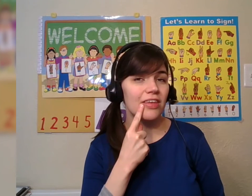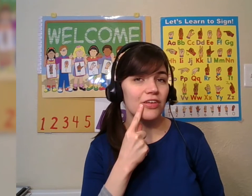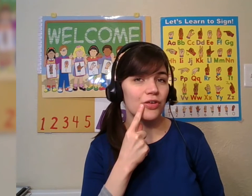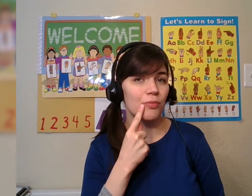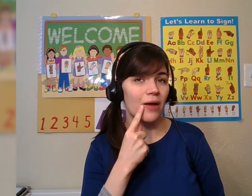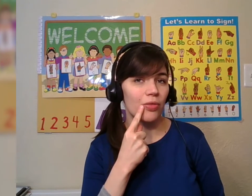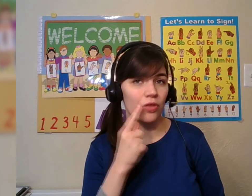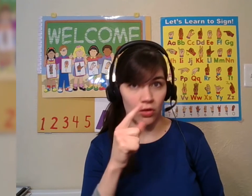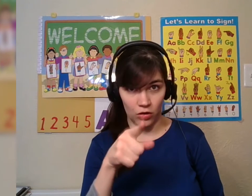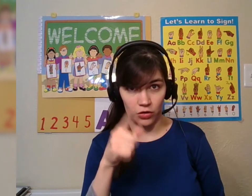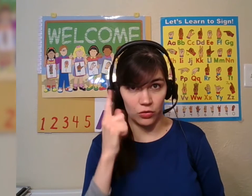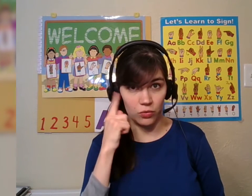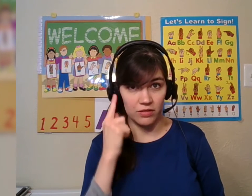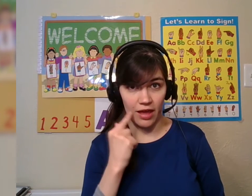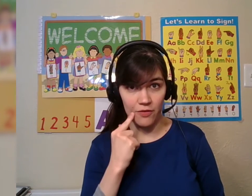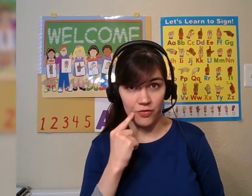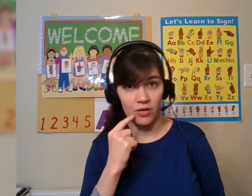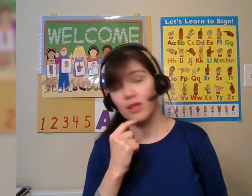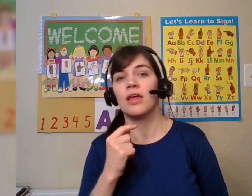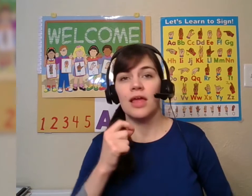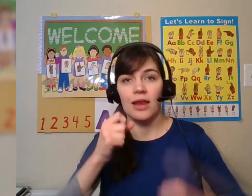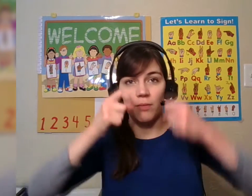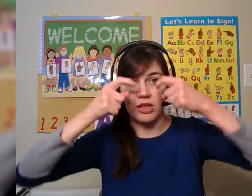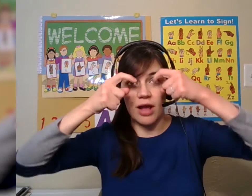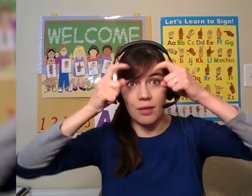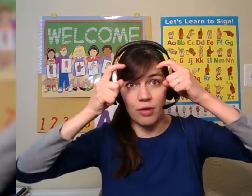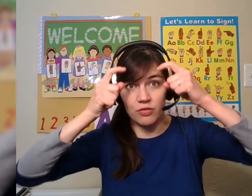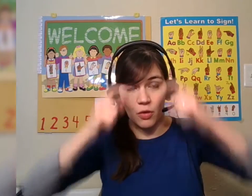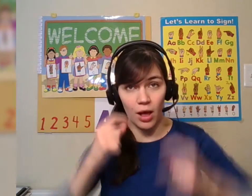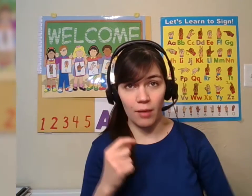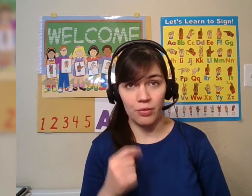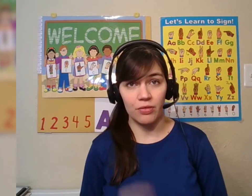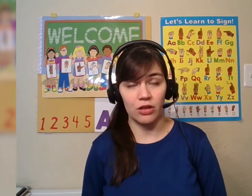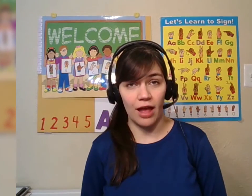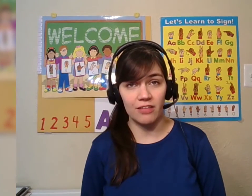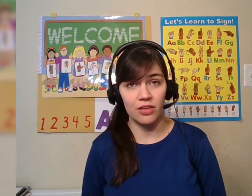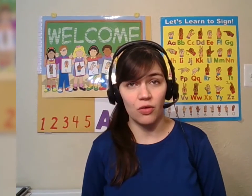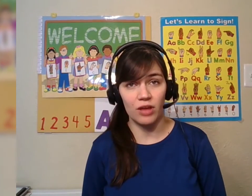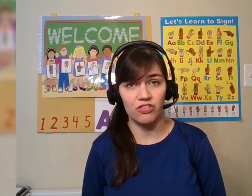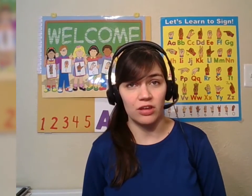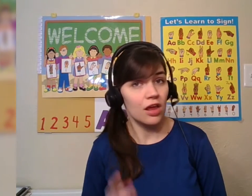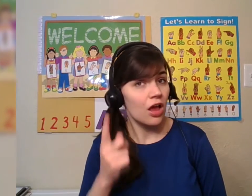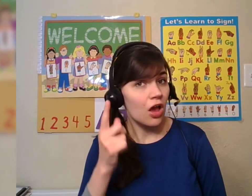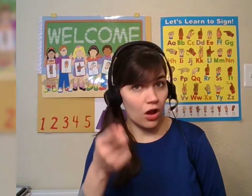near your mouth. Are you deaf? Now make your eyebrows go up like you're asking a question. Are